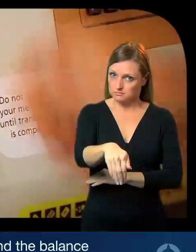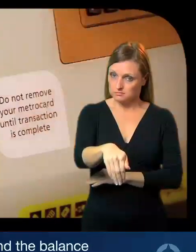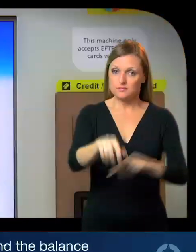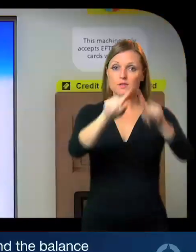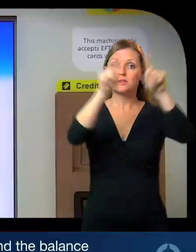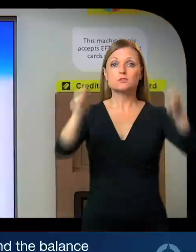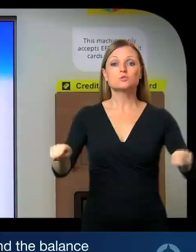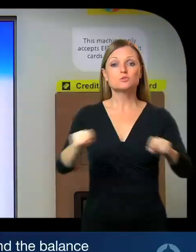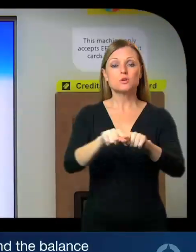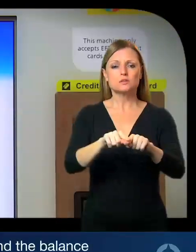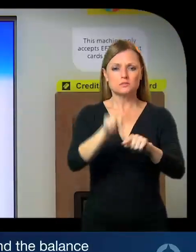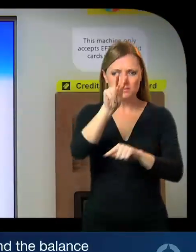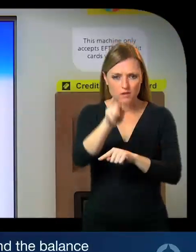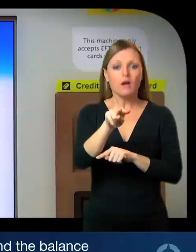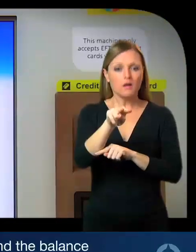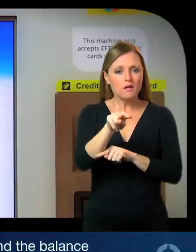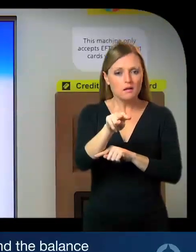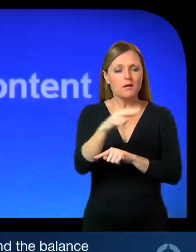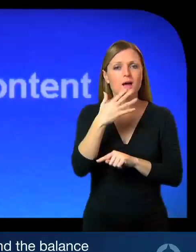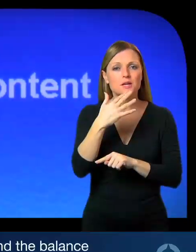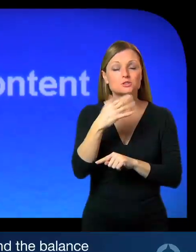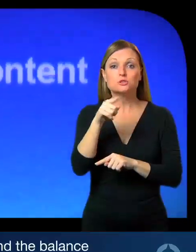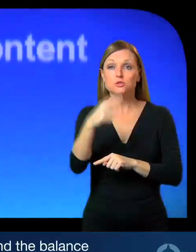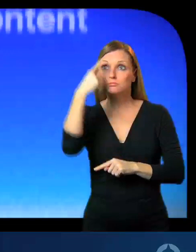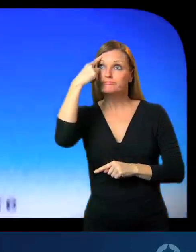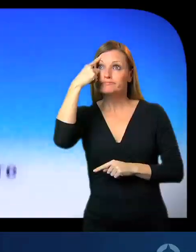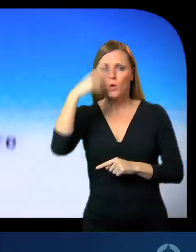balance remaining on your card appears on the screen.